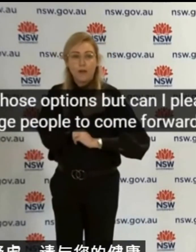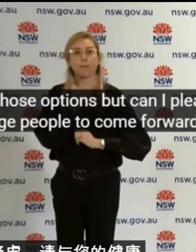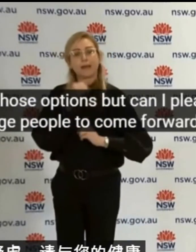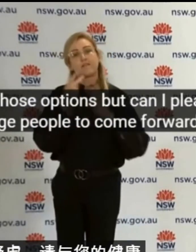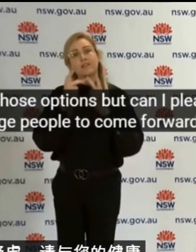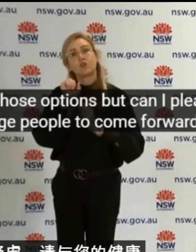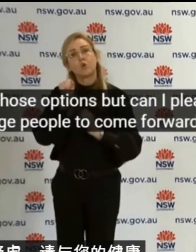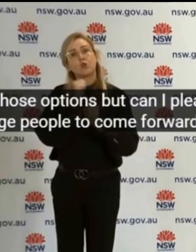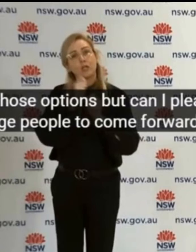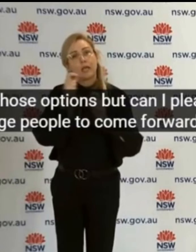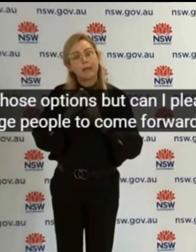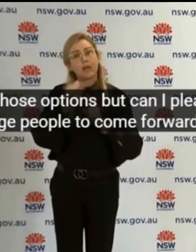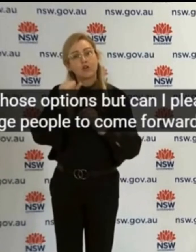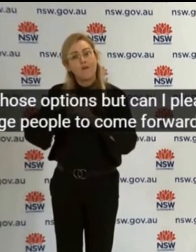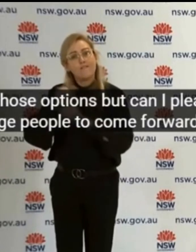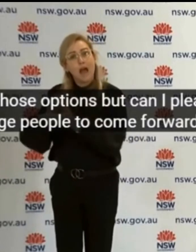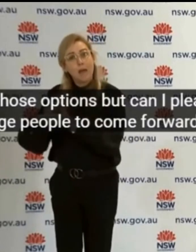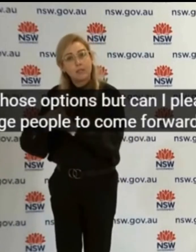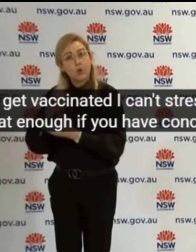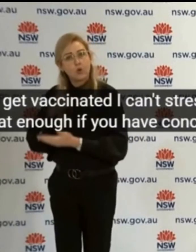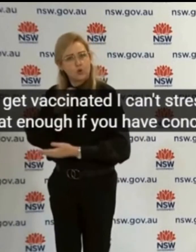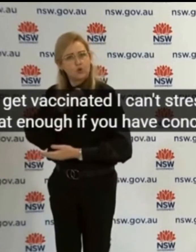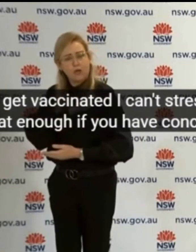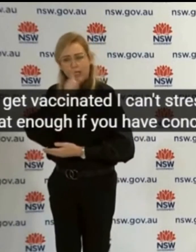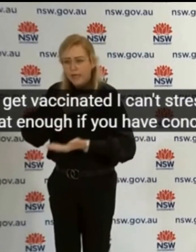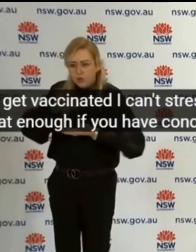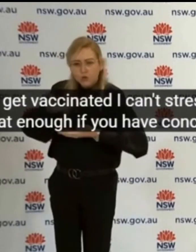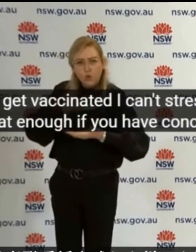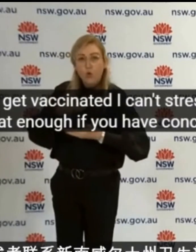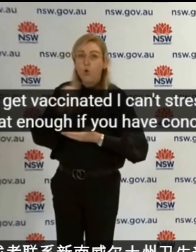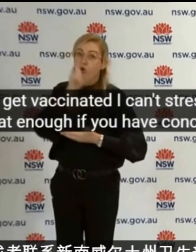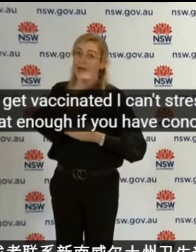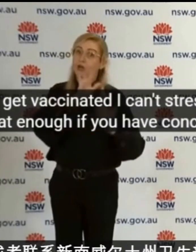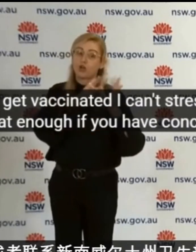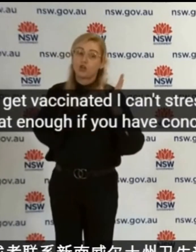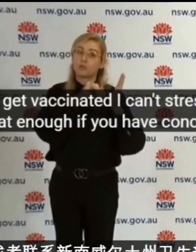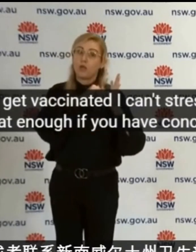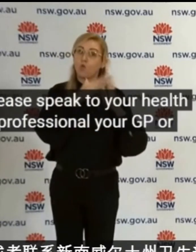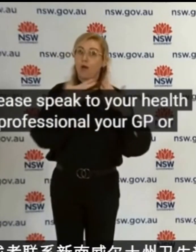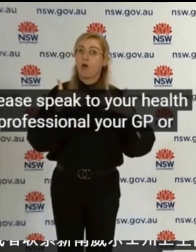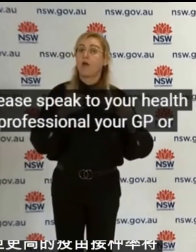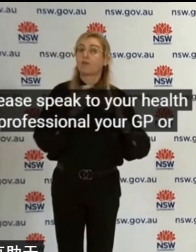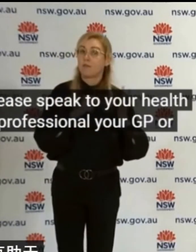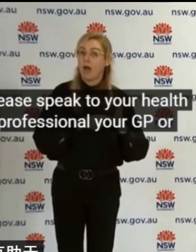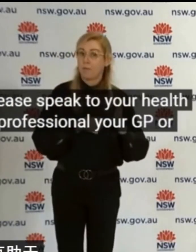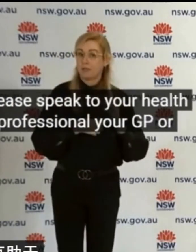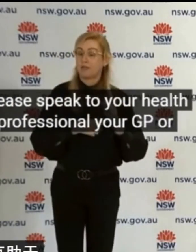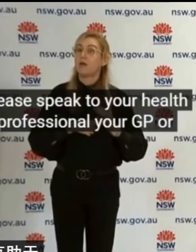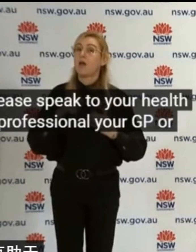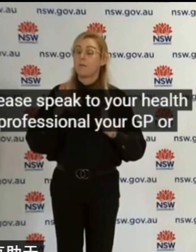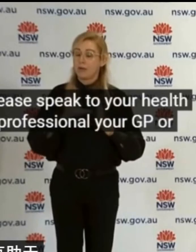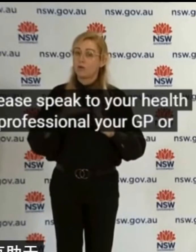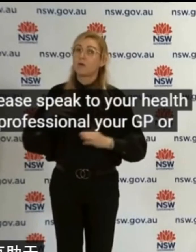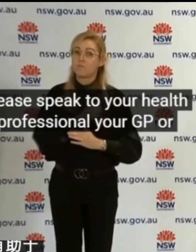your GP, your pharmacist that you trust, or else contact New South Wales Health. But higher rates of vaccination will help us deal with this